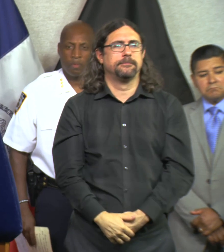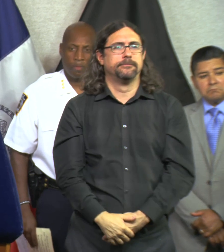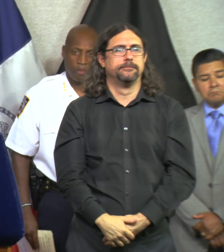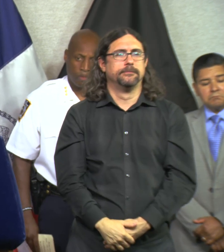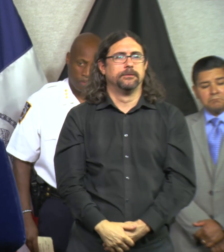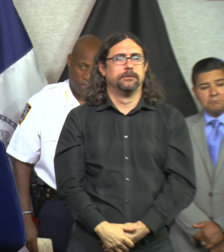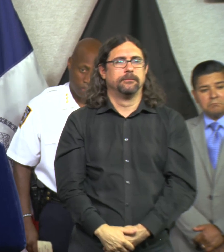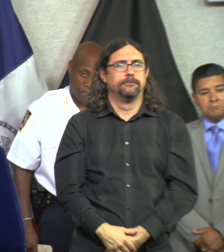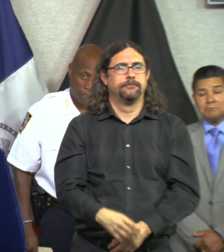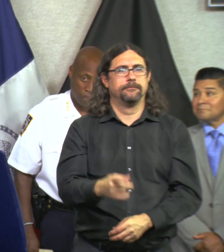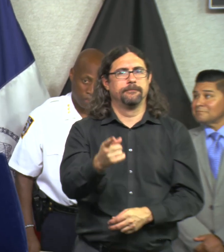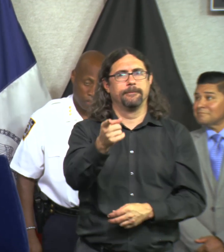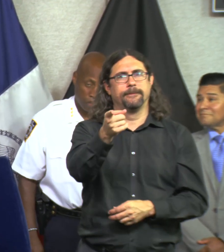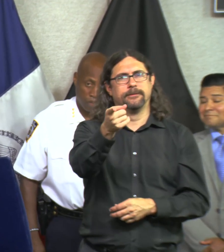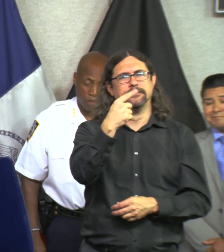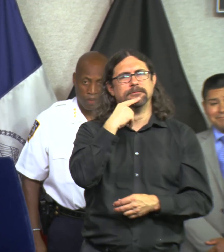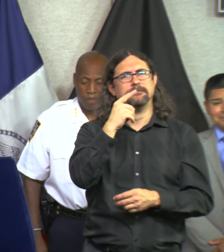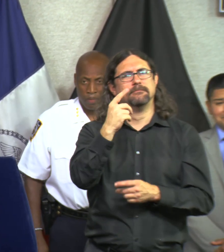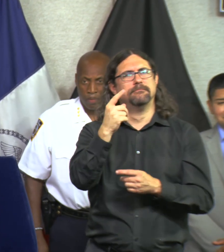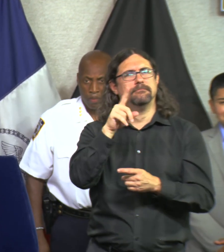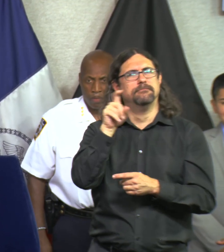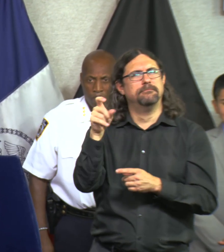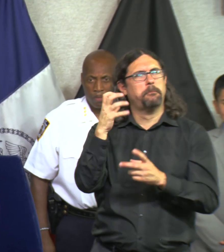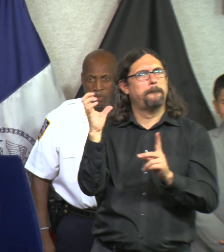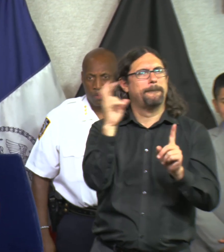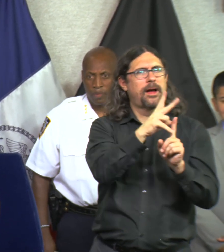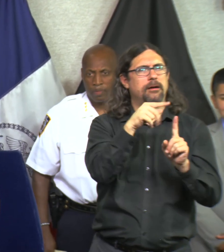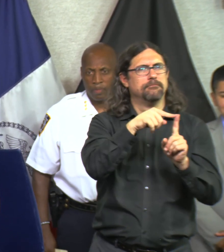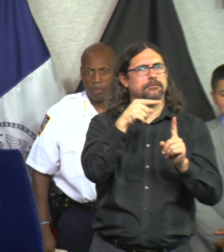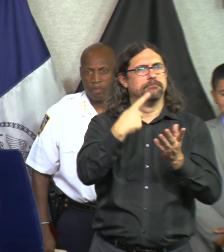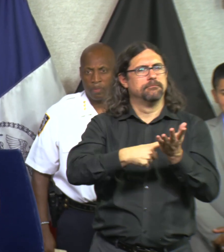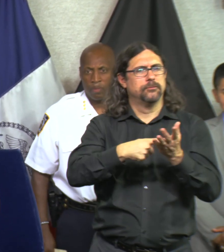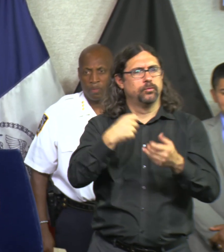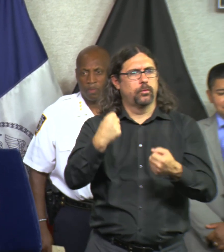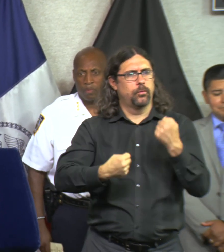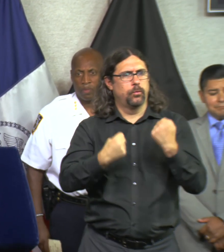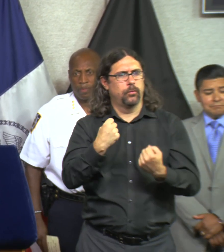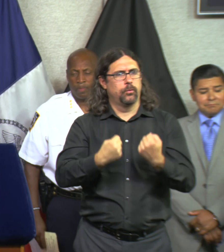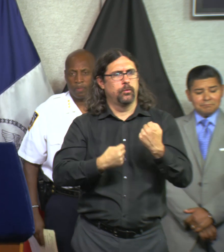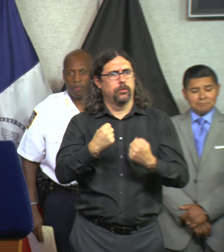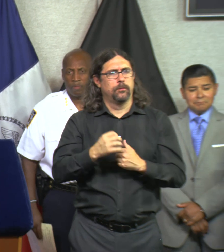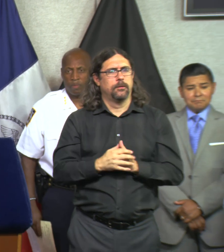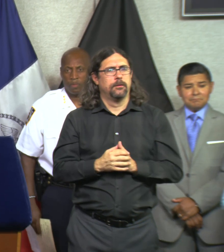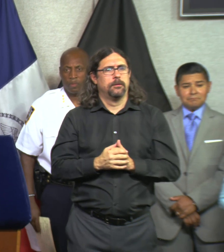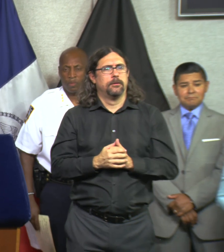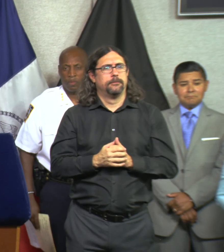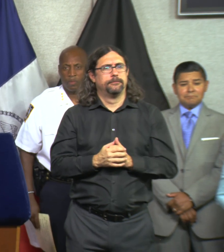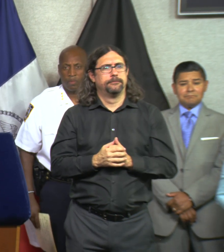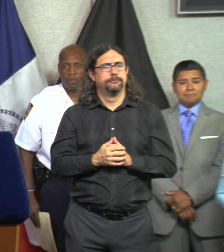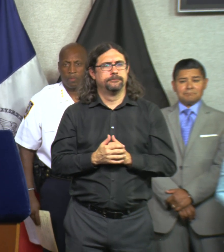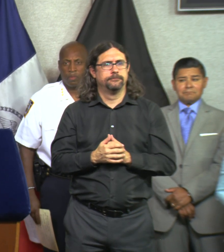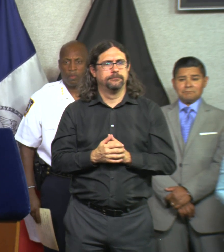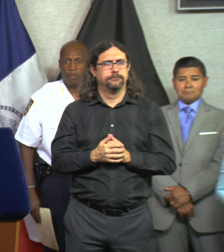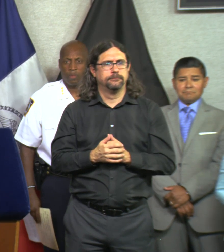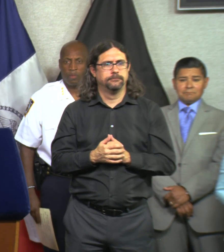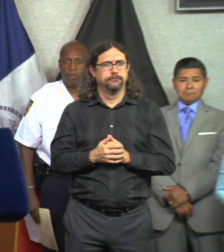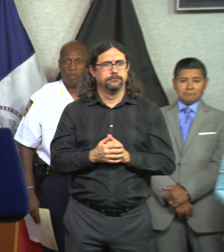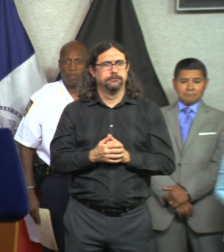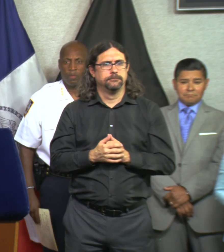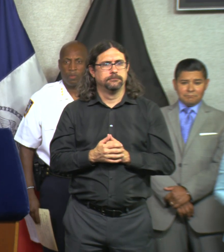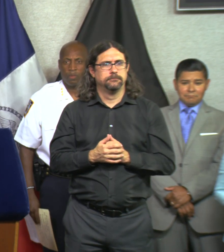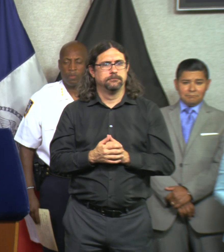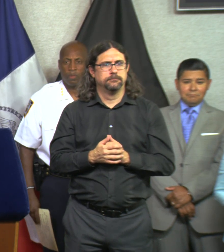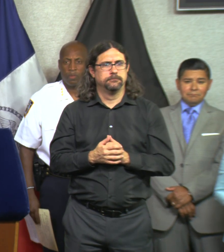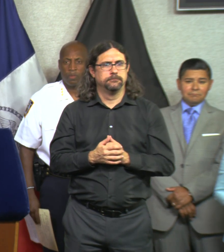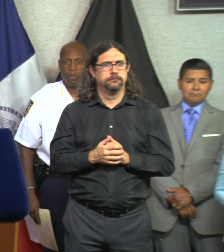It seems to be, general held knowledge that driving a car, bigger, more congestion, does make the air